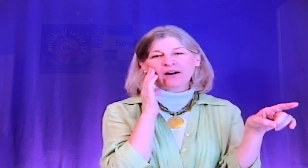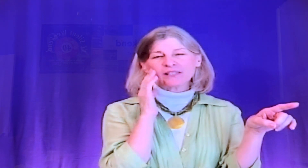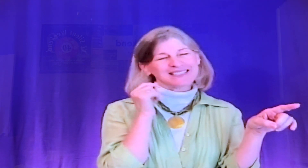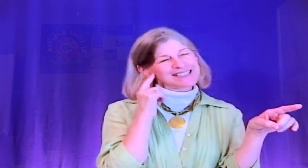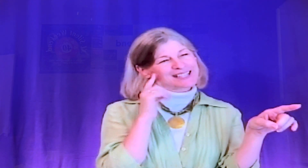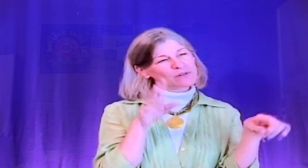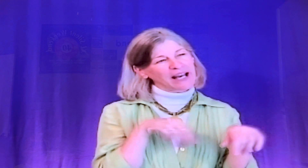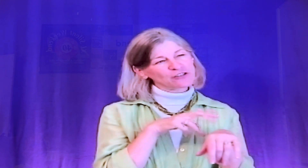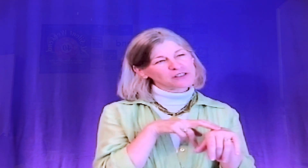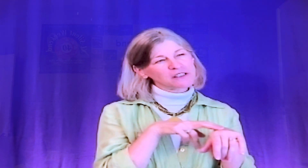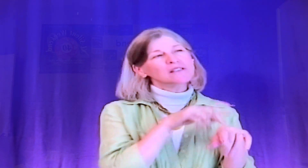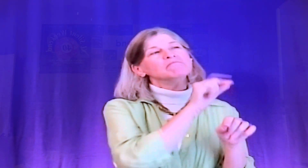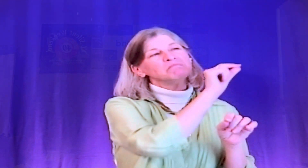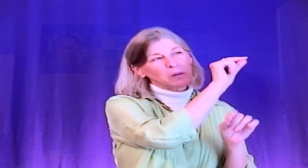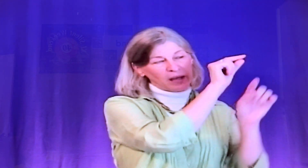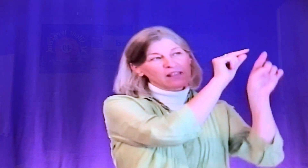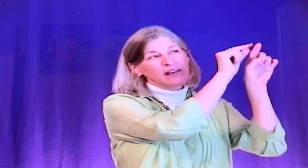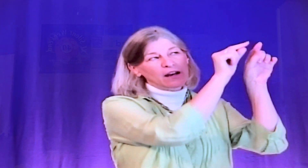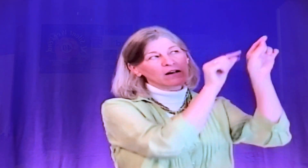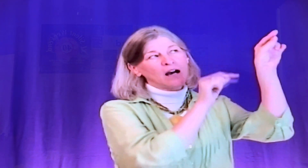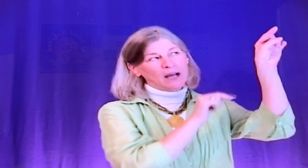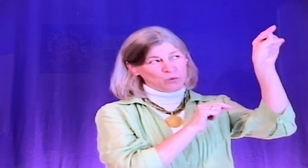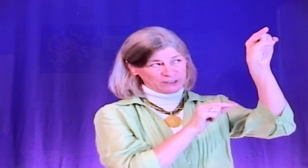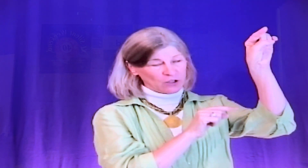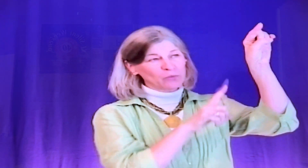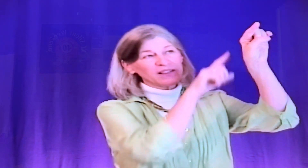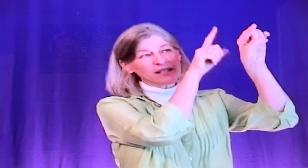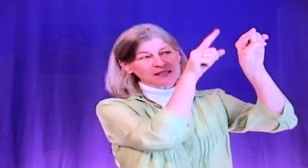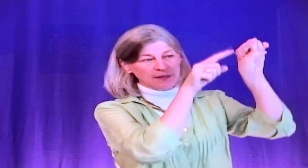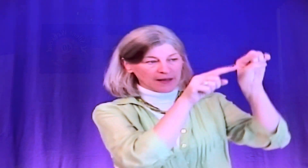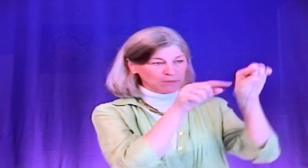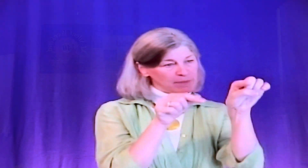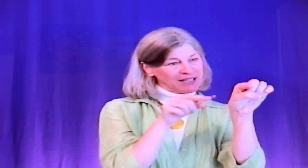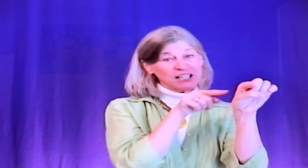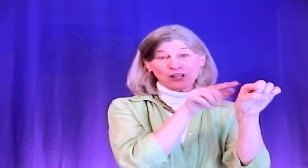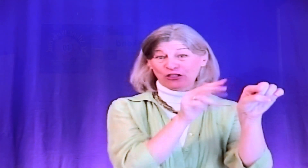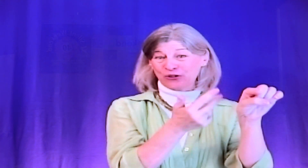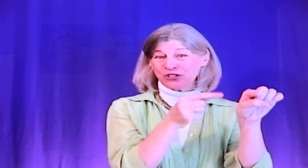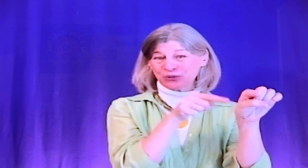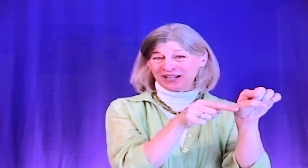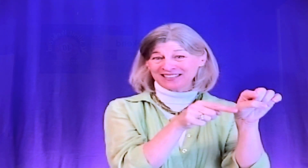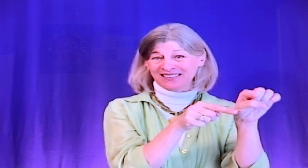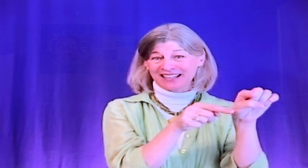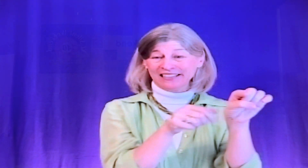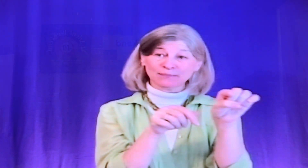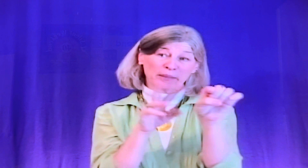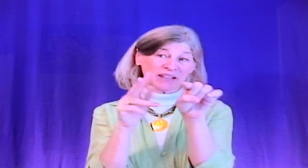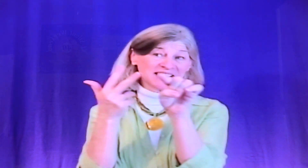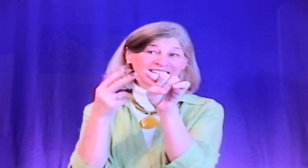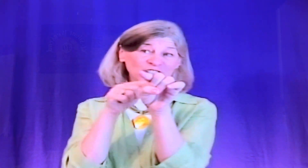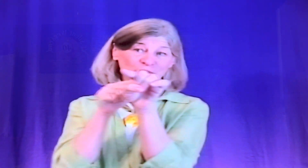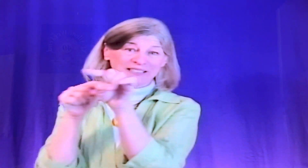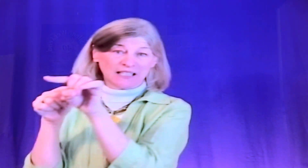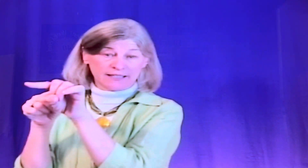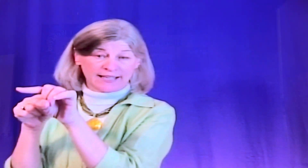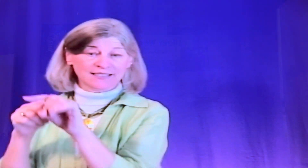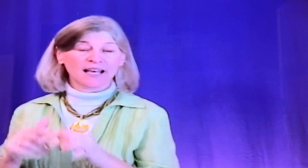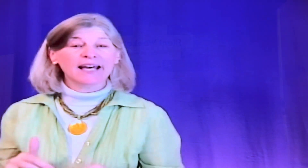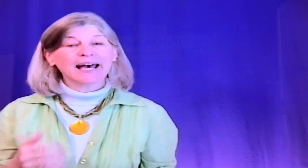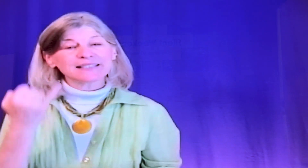does that sound natural? Okay, there, I would start with this, and then maybe I'd take the 3rd choice on this, maybe the 2nd choice on this, and see